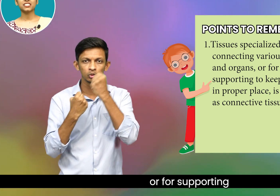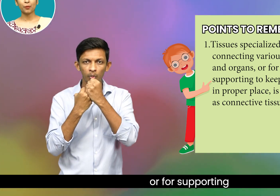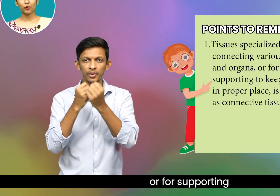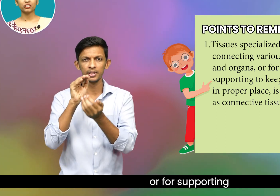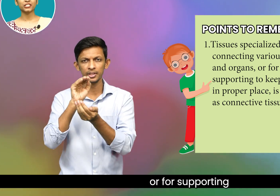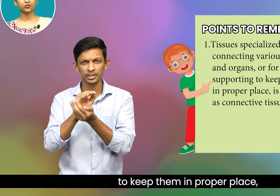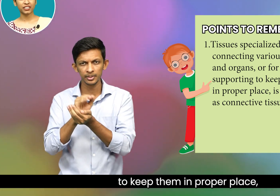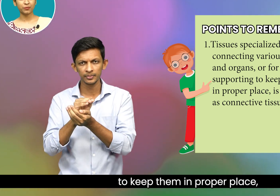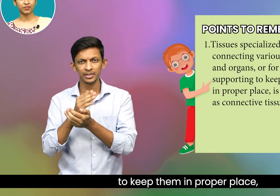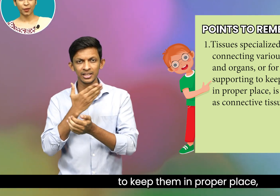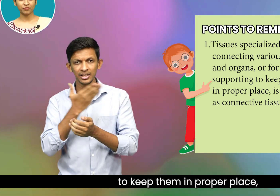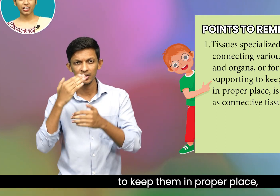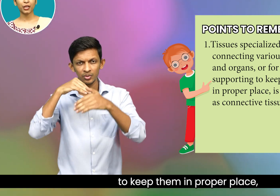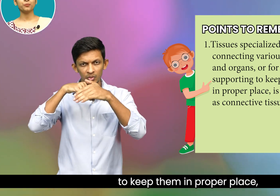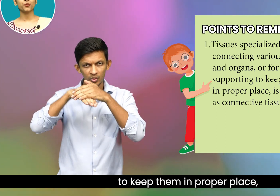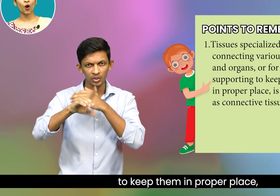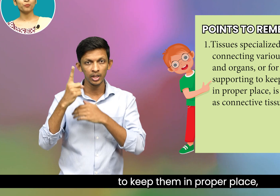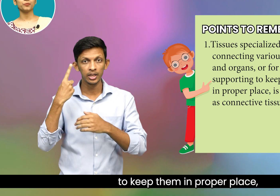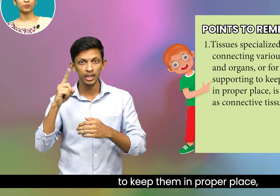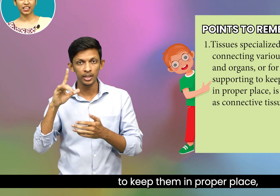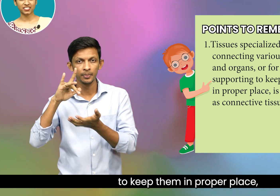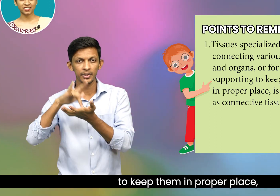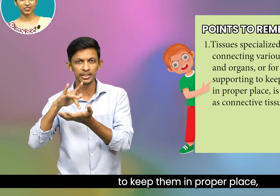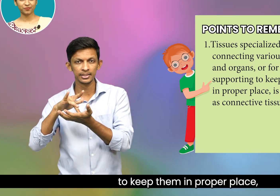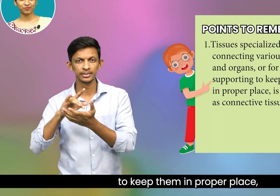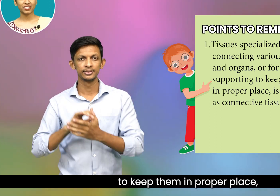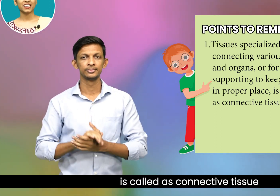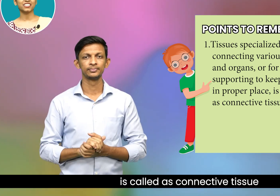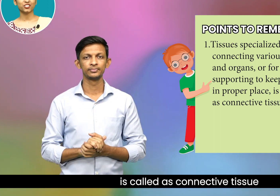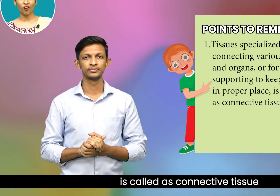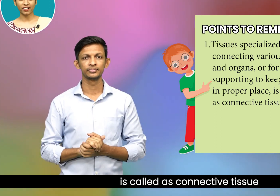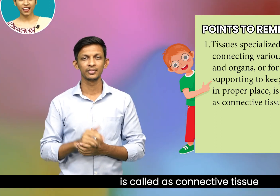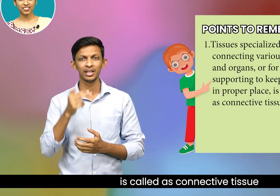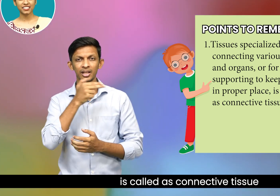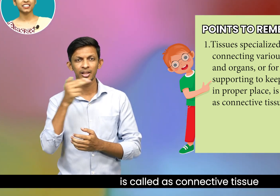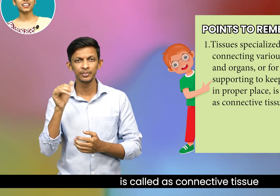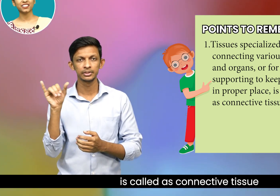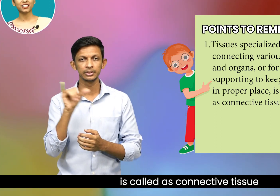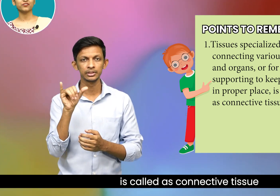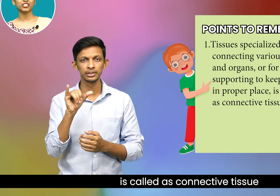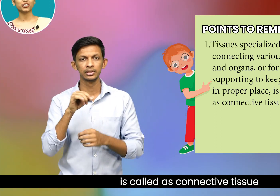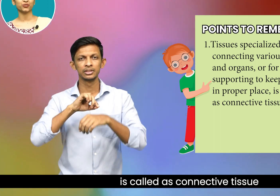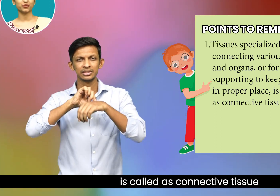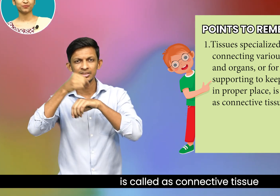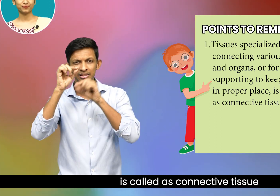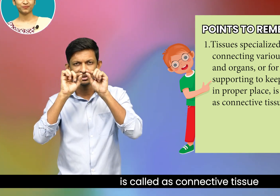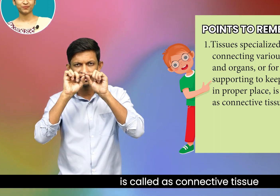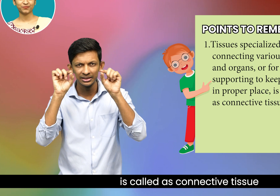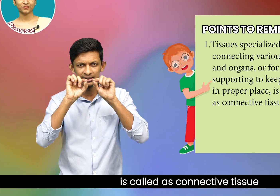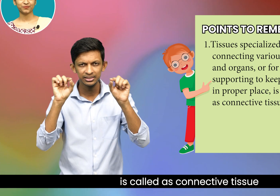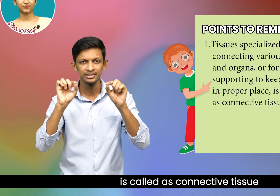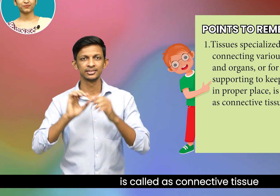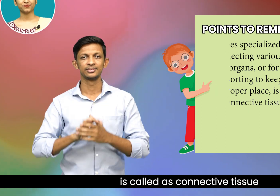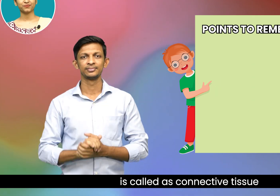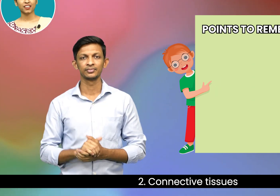for supporting to keep them in proper place is called as connective tissue.